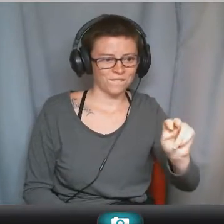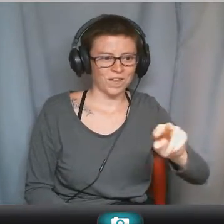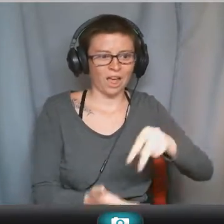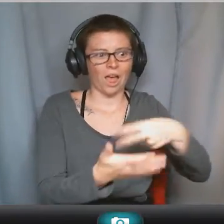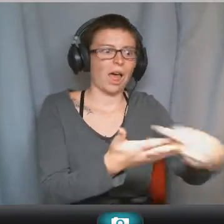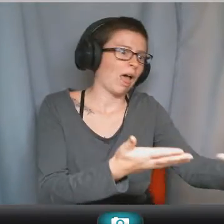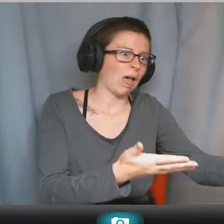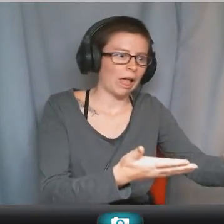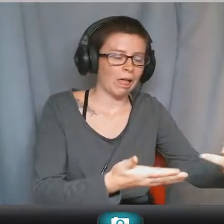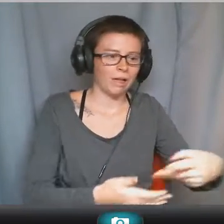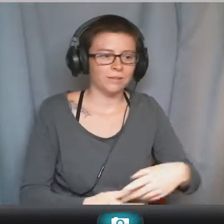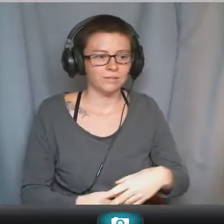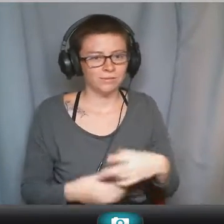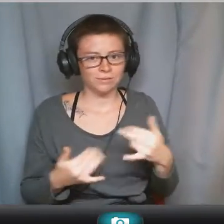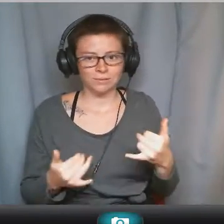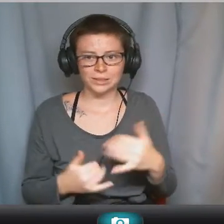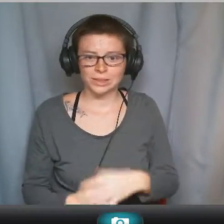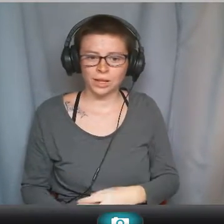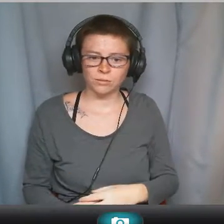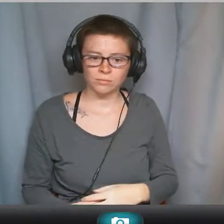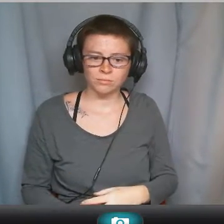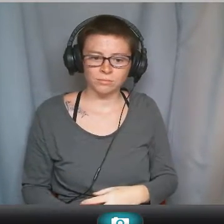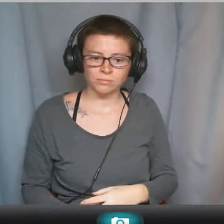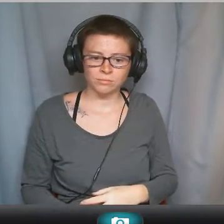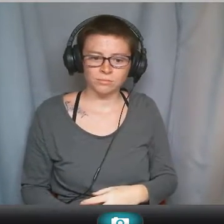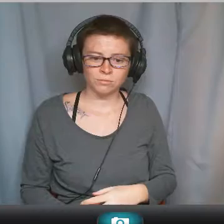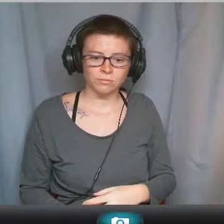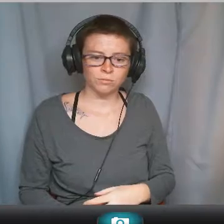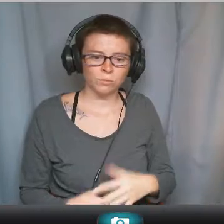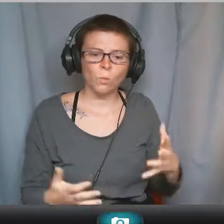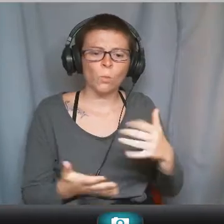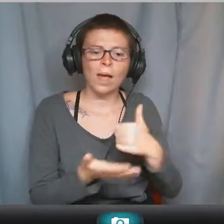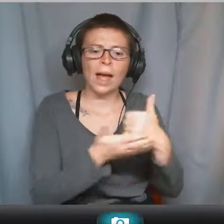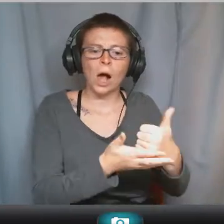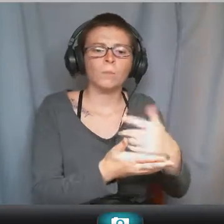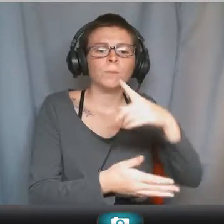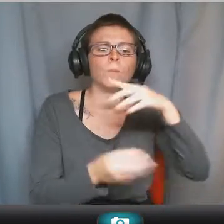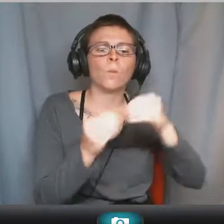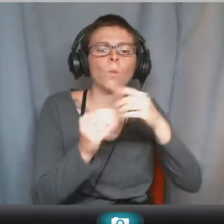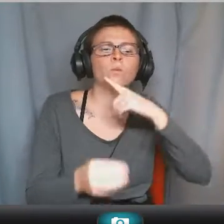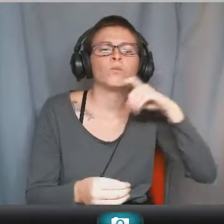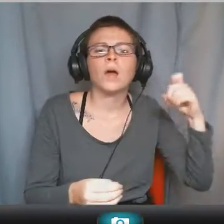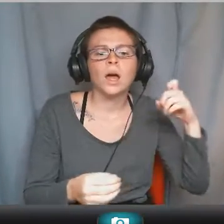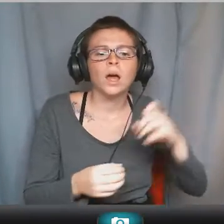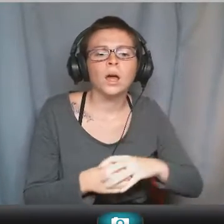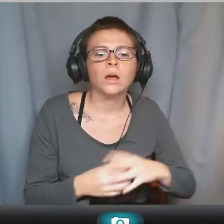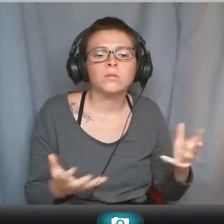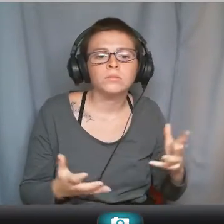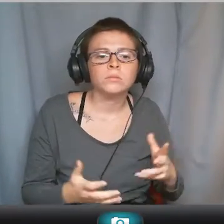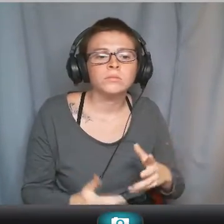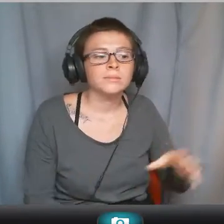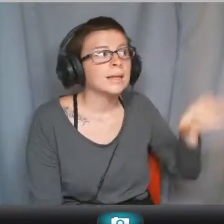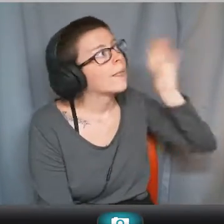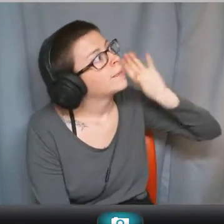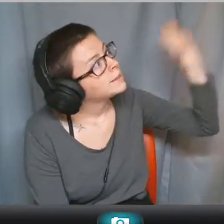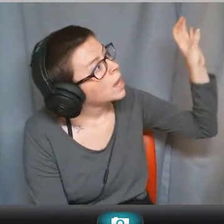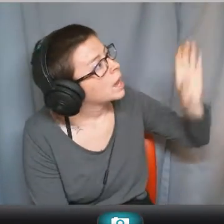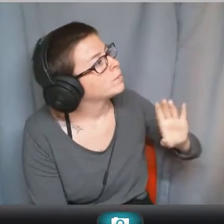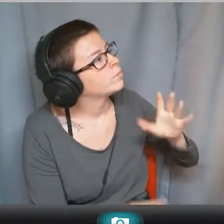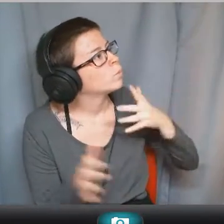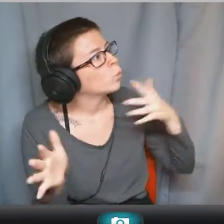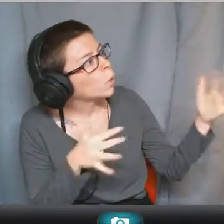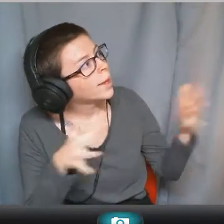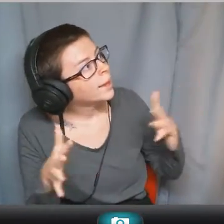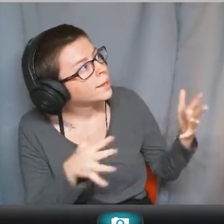it to dry up? The sun. The sun and the wind. The wind. The nice warm winds.